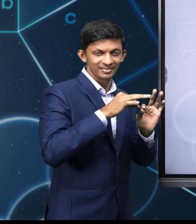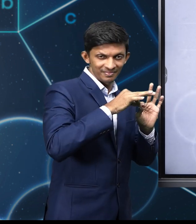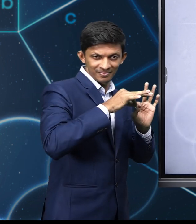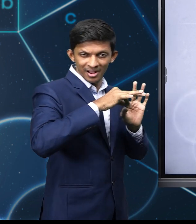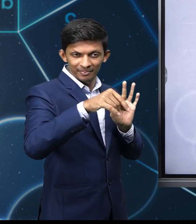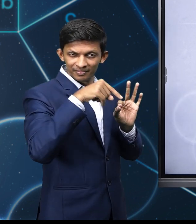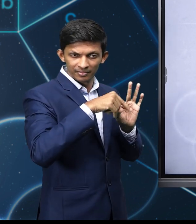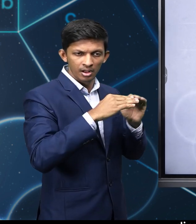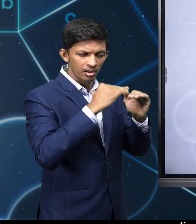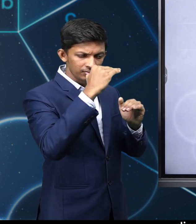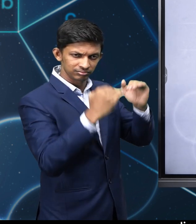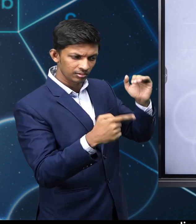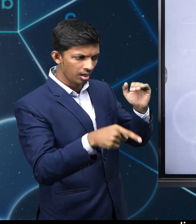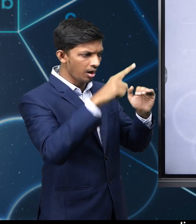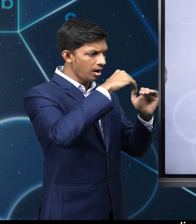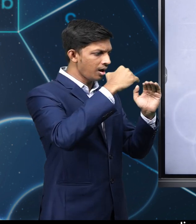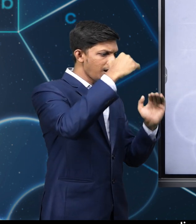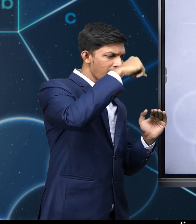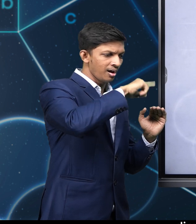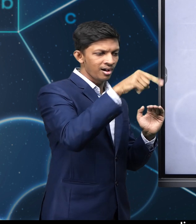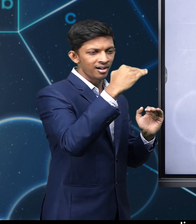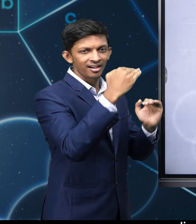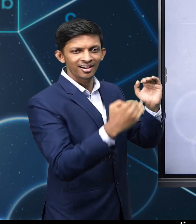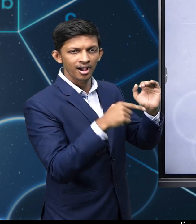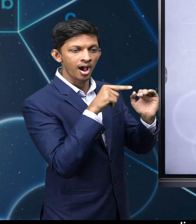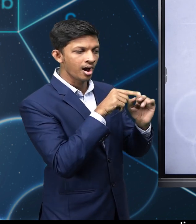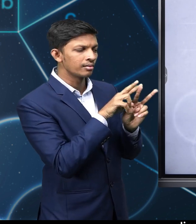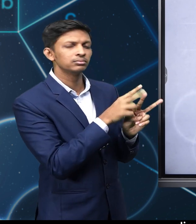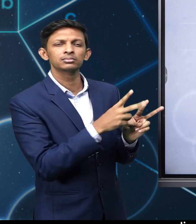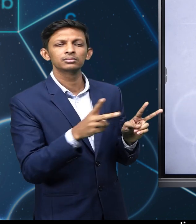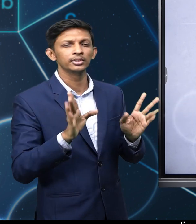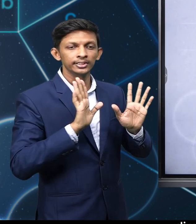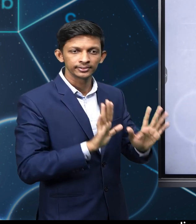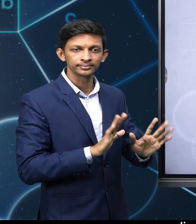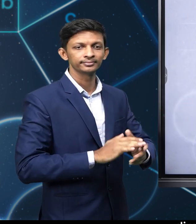To differentiate direct proportion and inverse proportion.